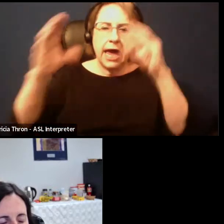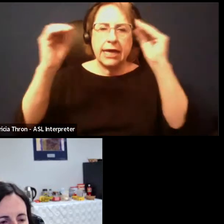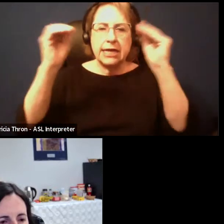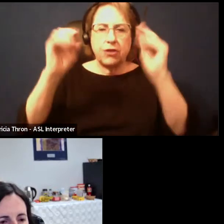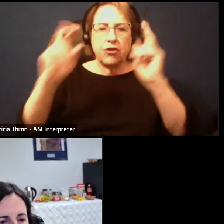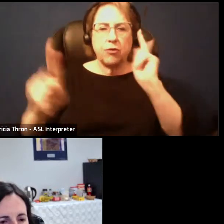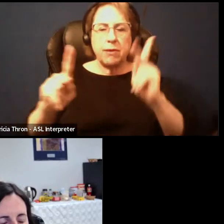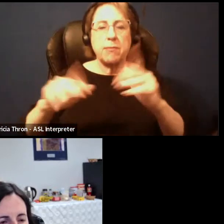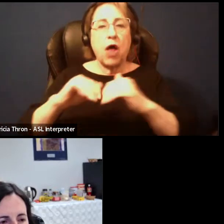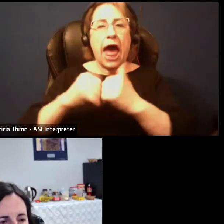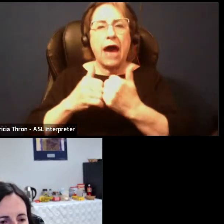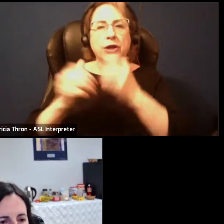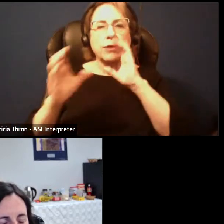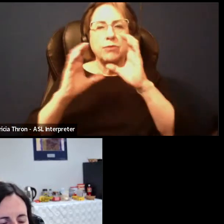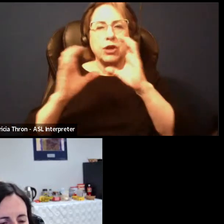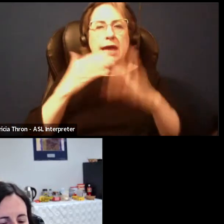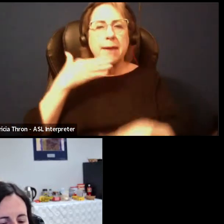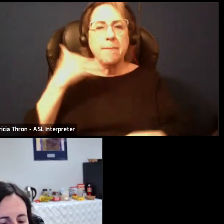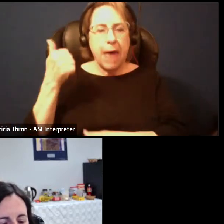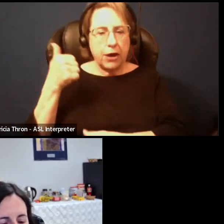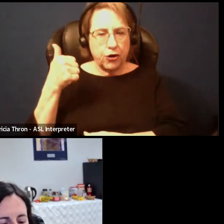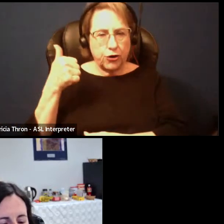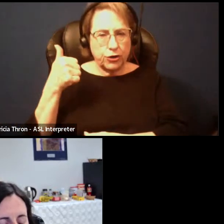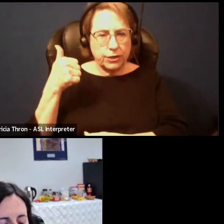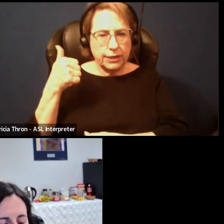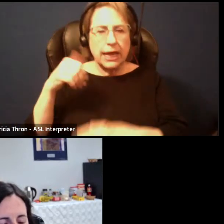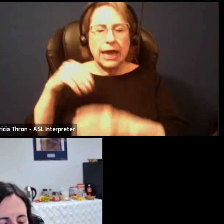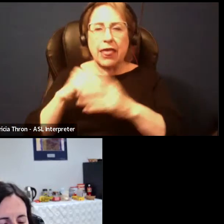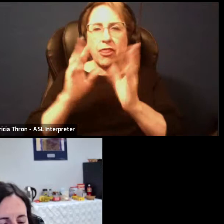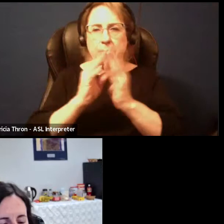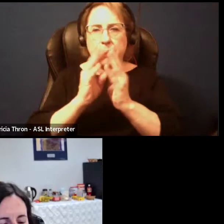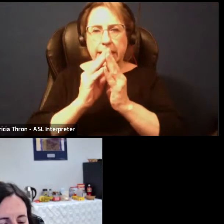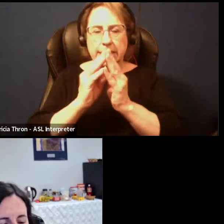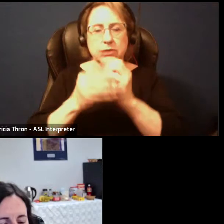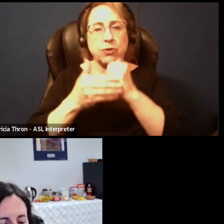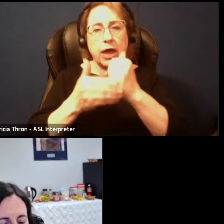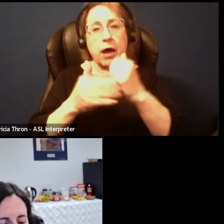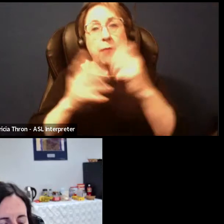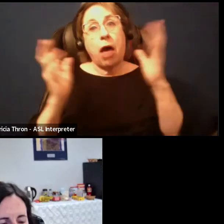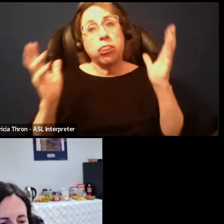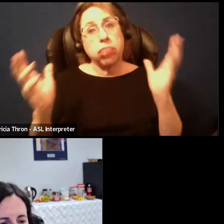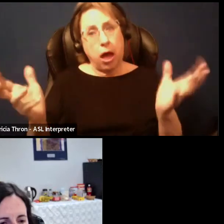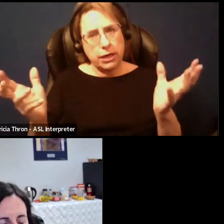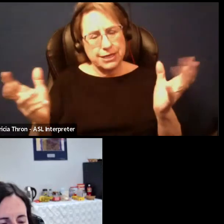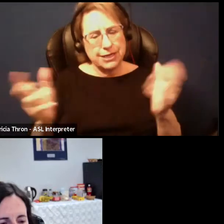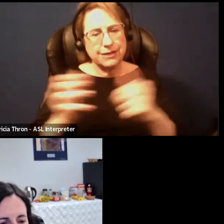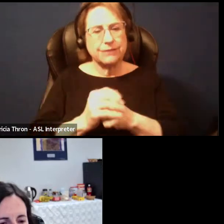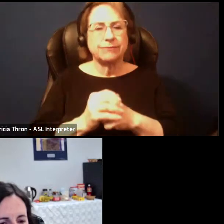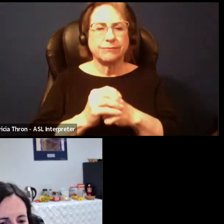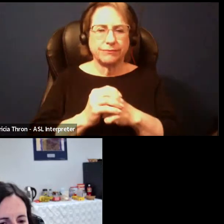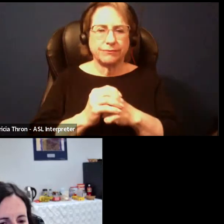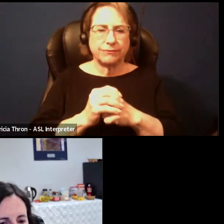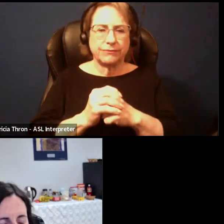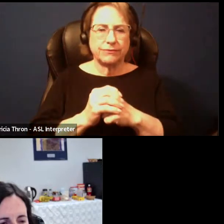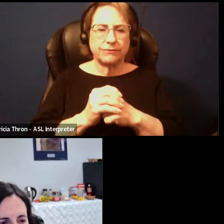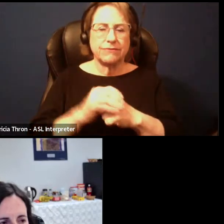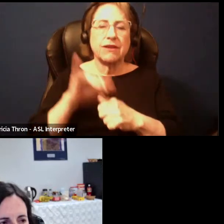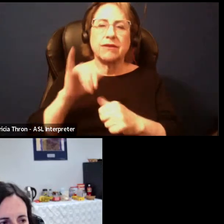communicate better at our meetings, I think is really going to help that a lot. So that's been a good thing.